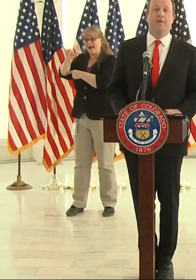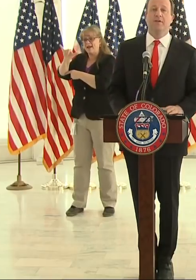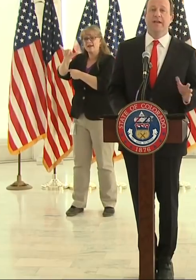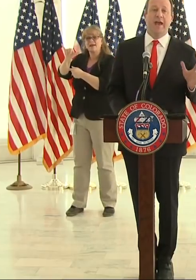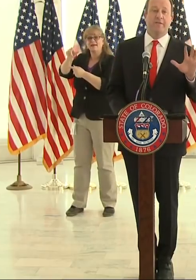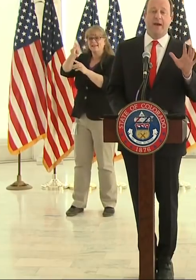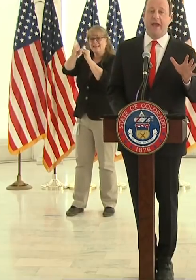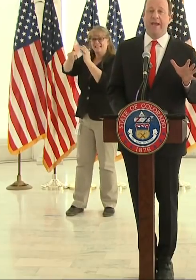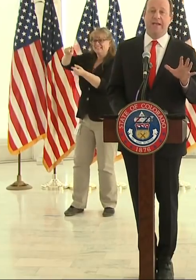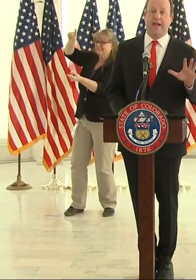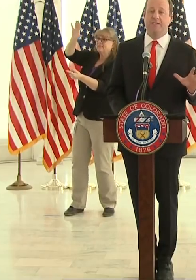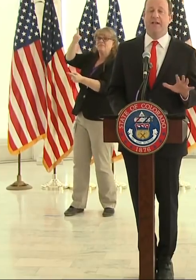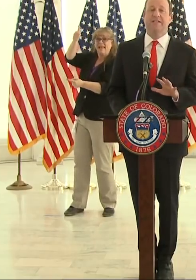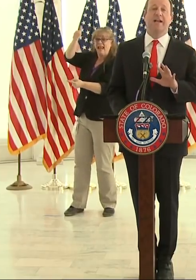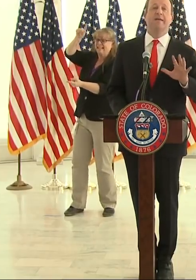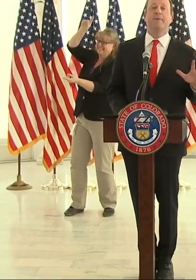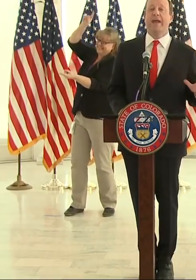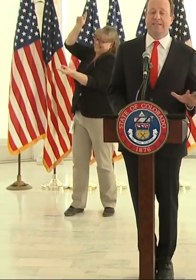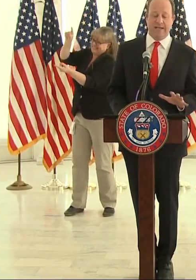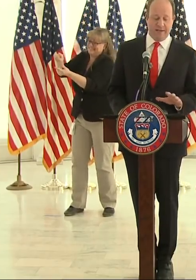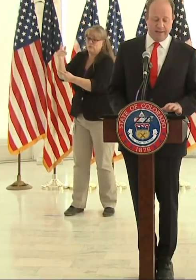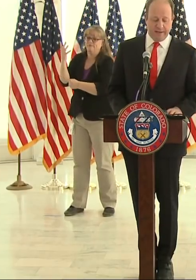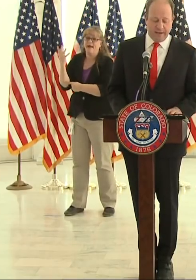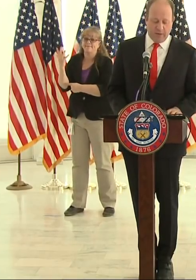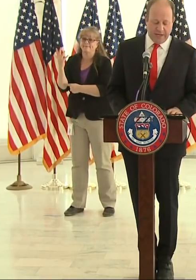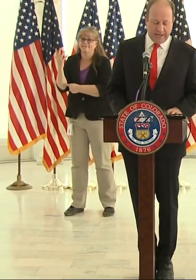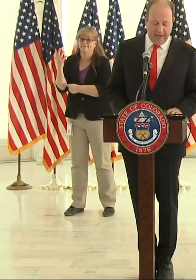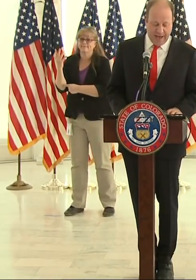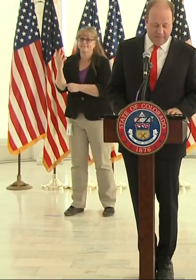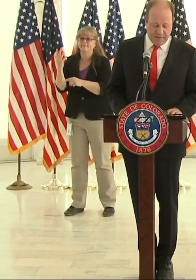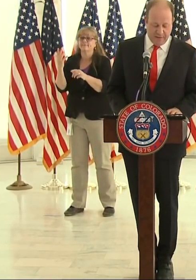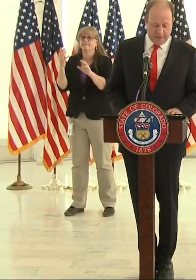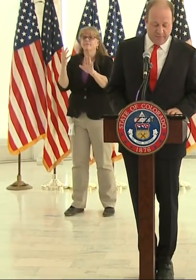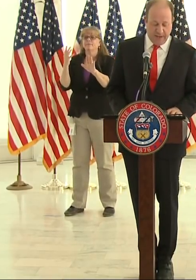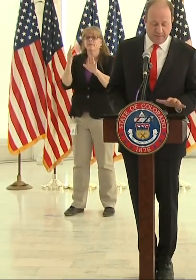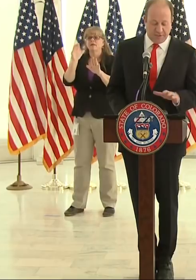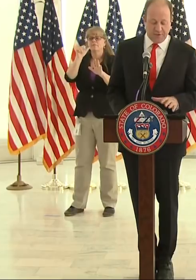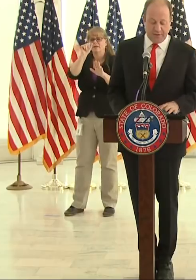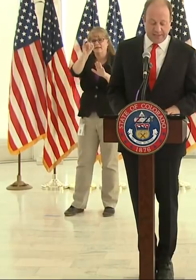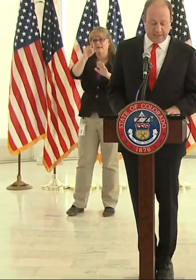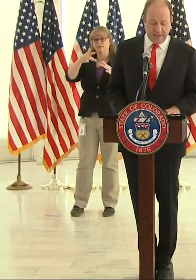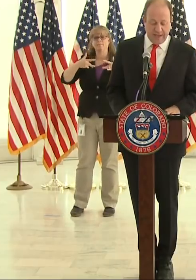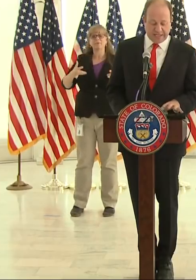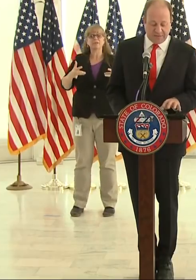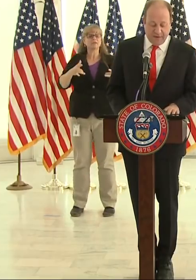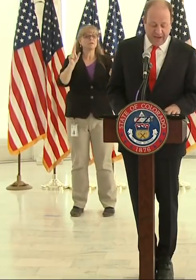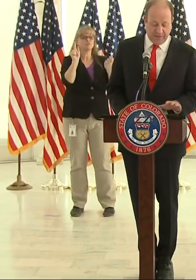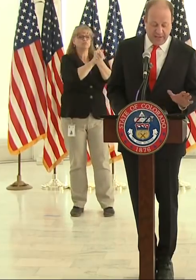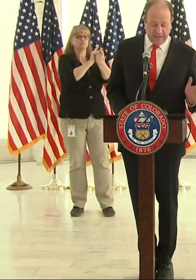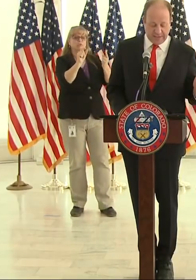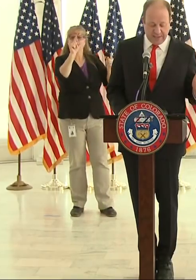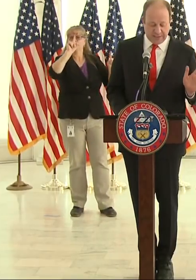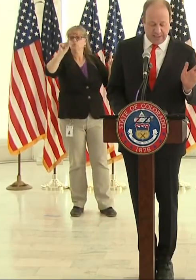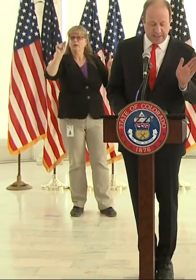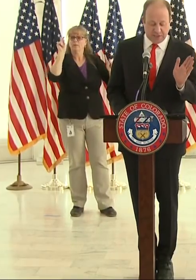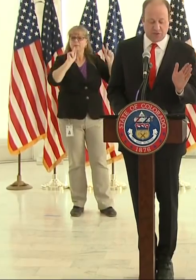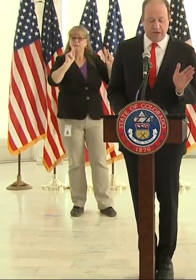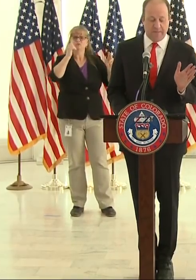people, you need to have about 8 a day. So that's kind of the pacing that we need to have to be able to do this, as finally